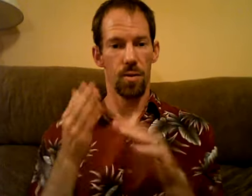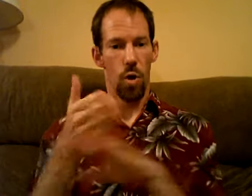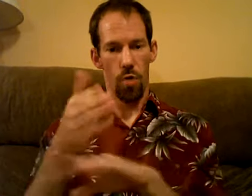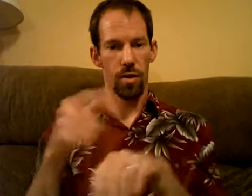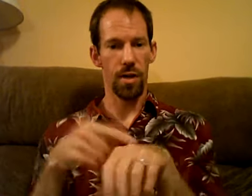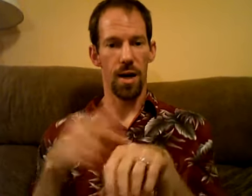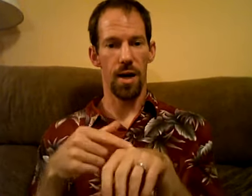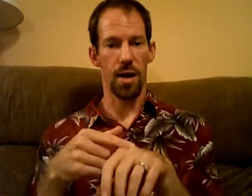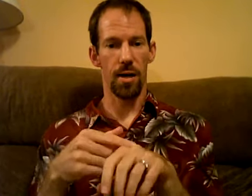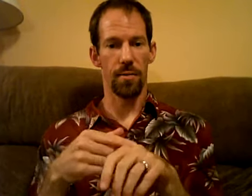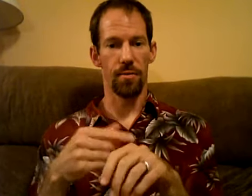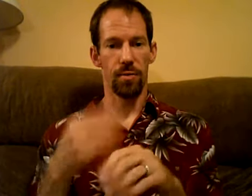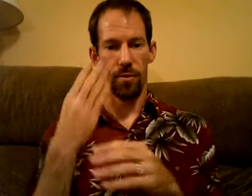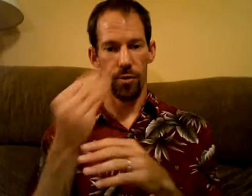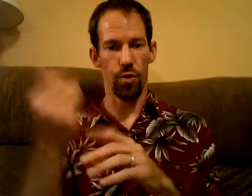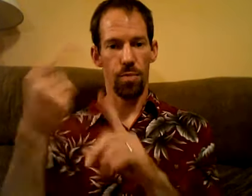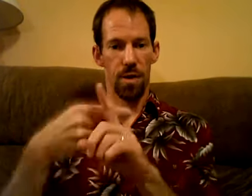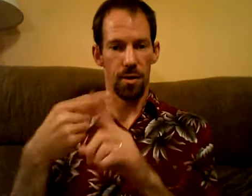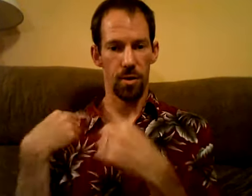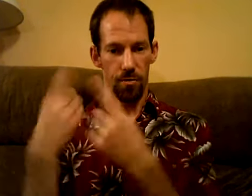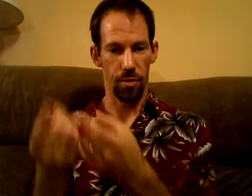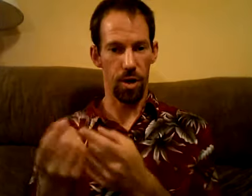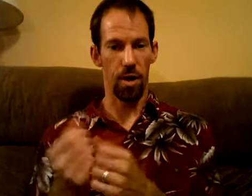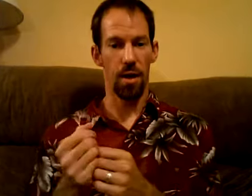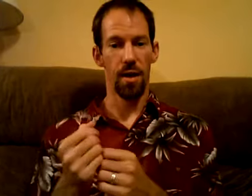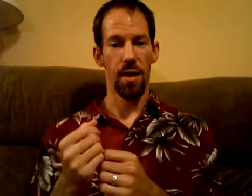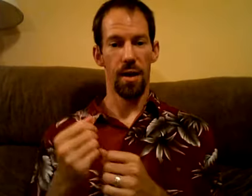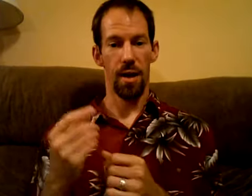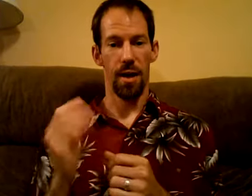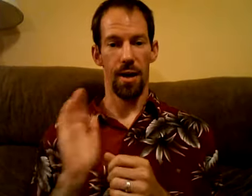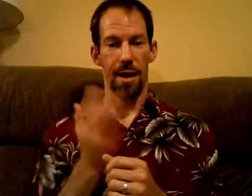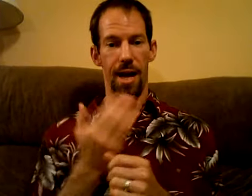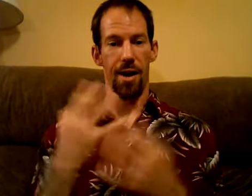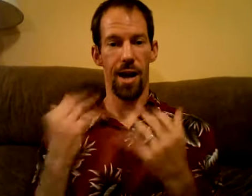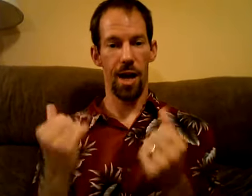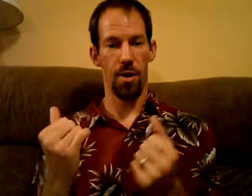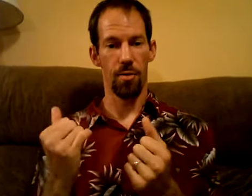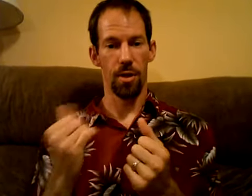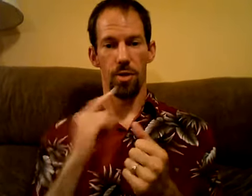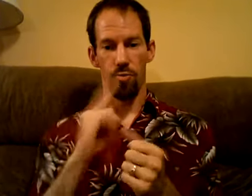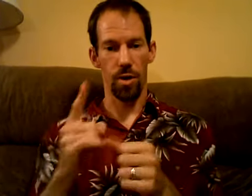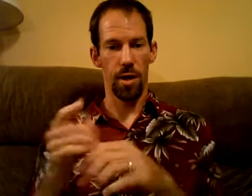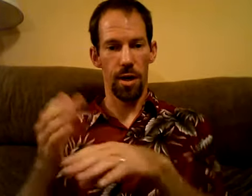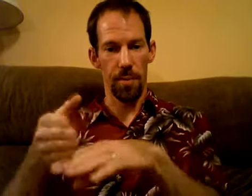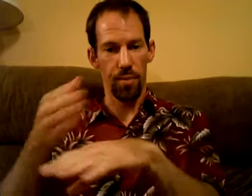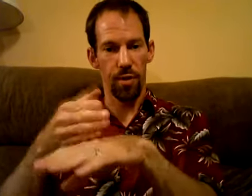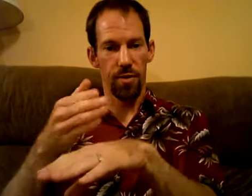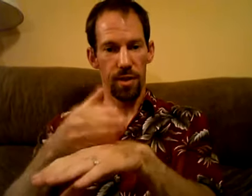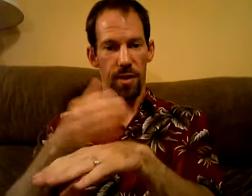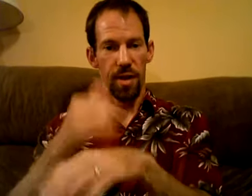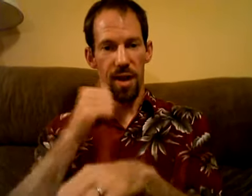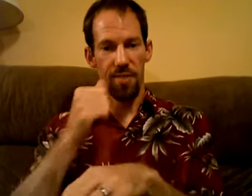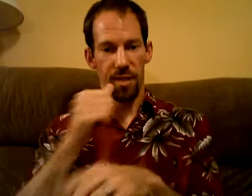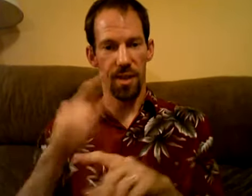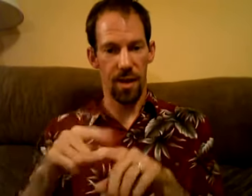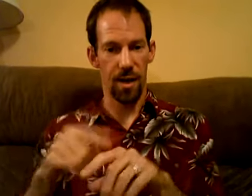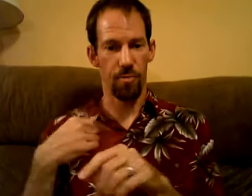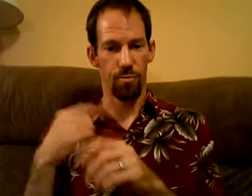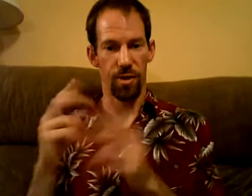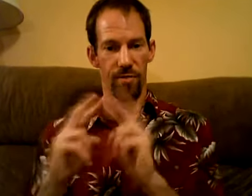over time for a few months of fall, and our health really improving every time we put